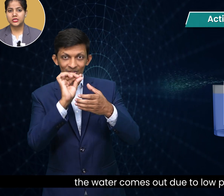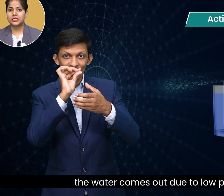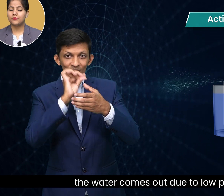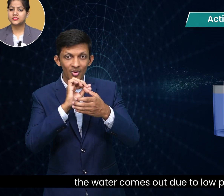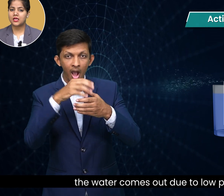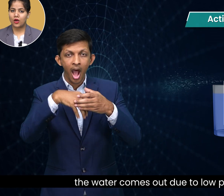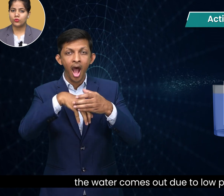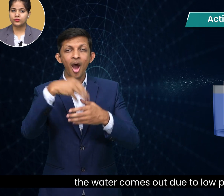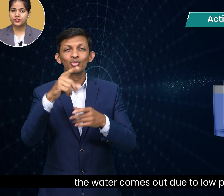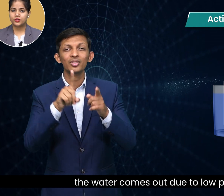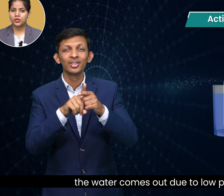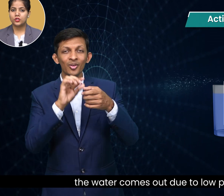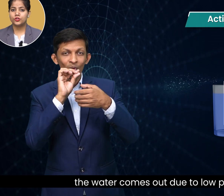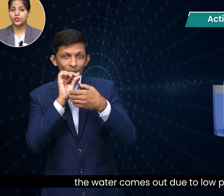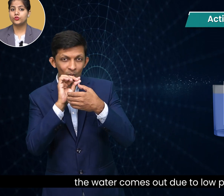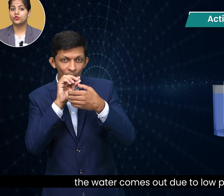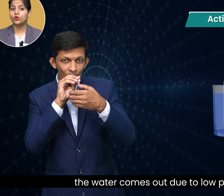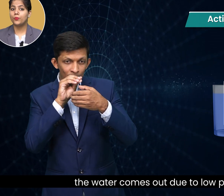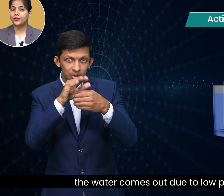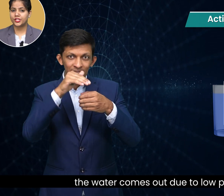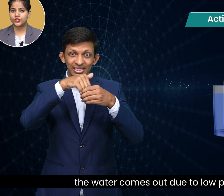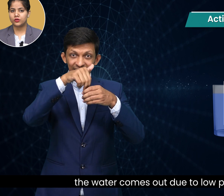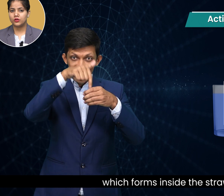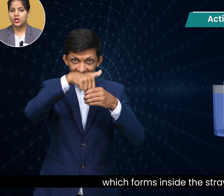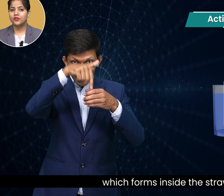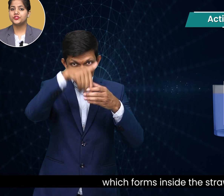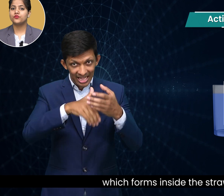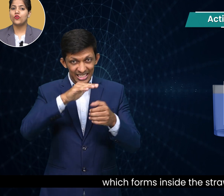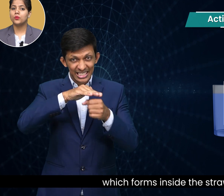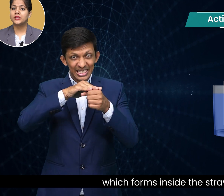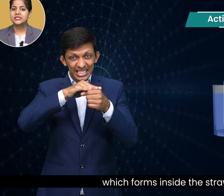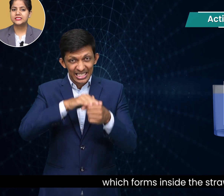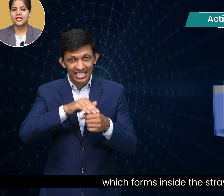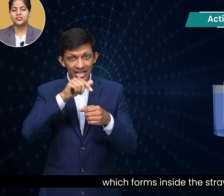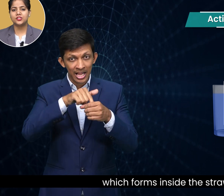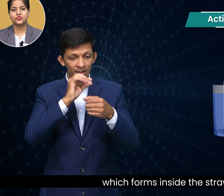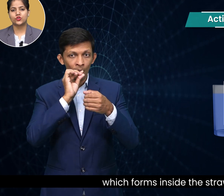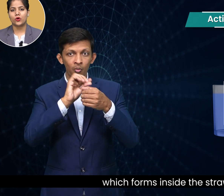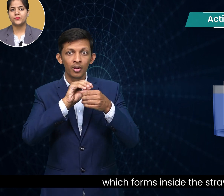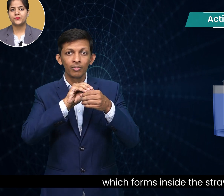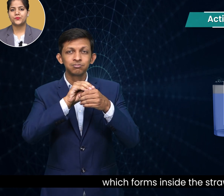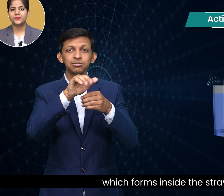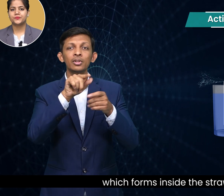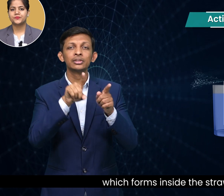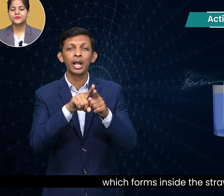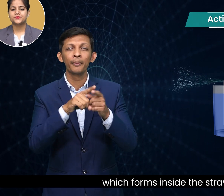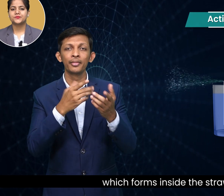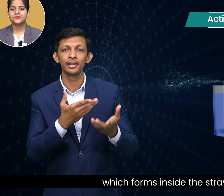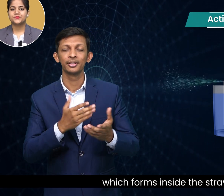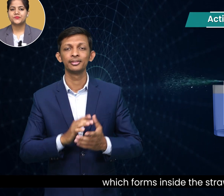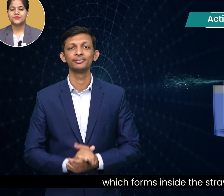water comes out due to low pressure which form inside the straw.